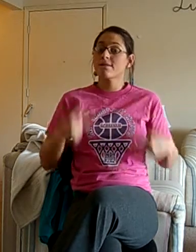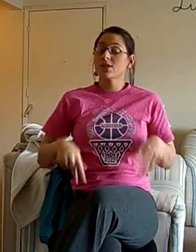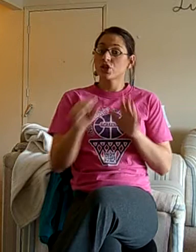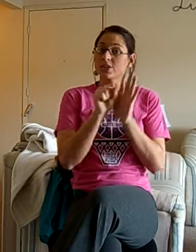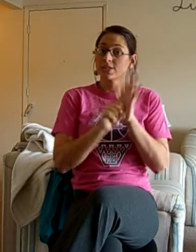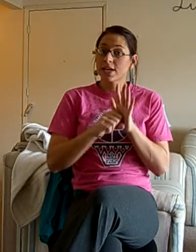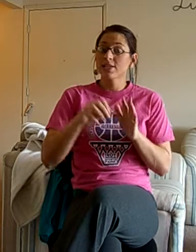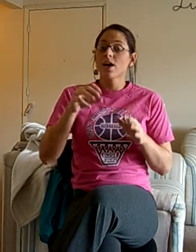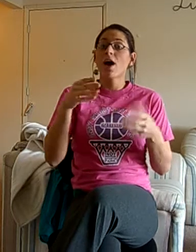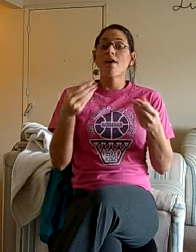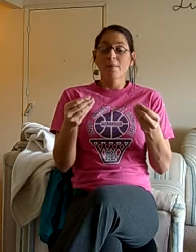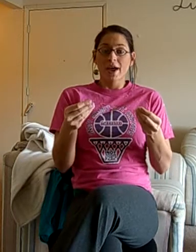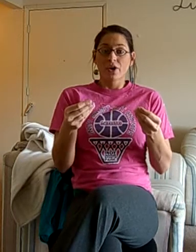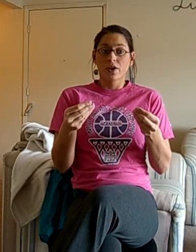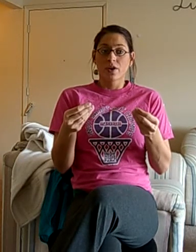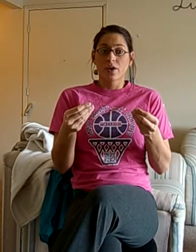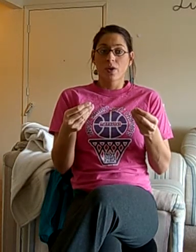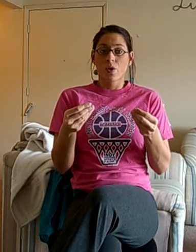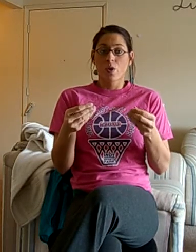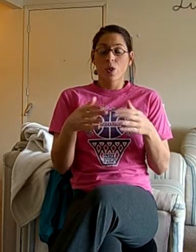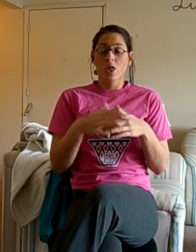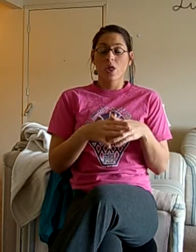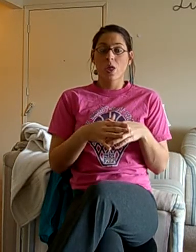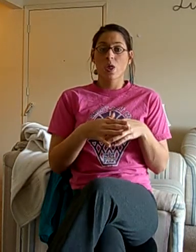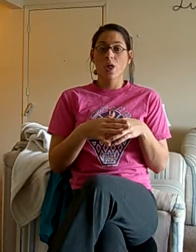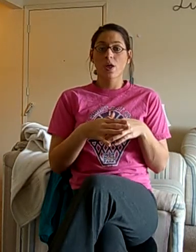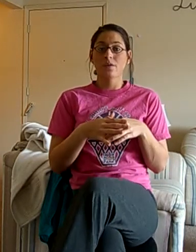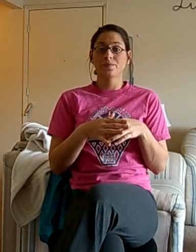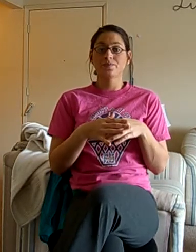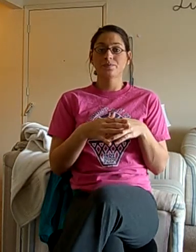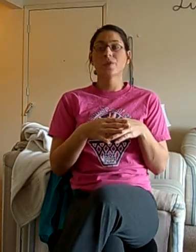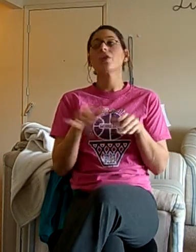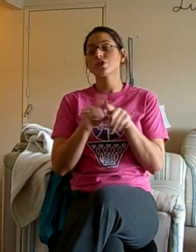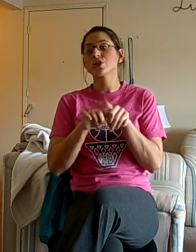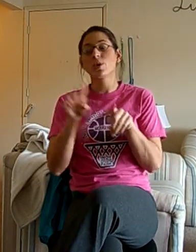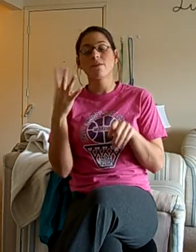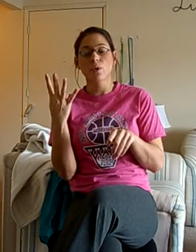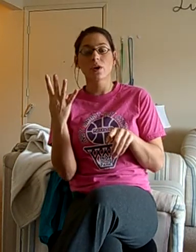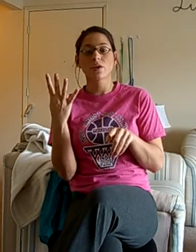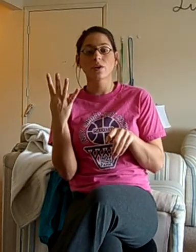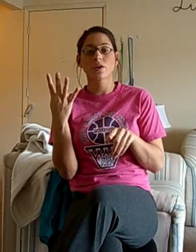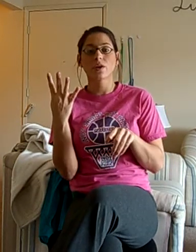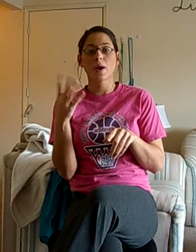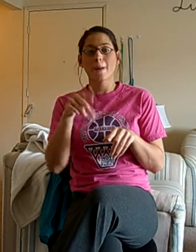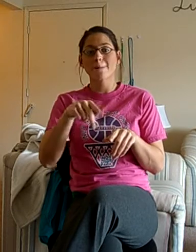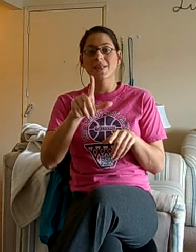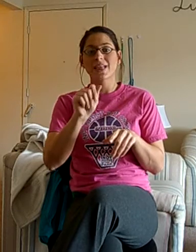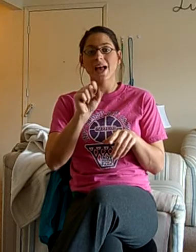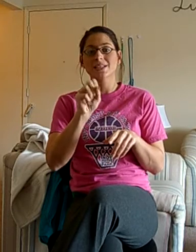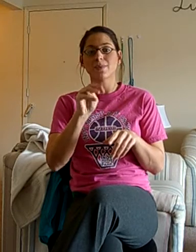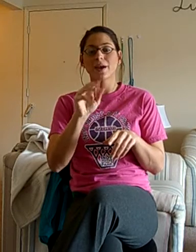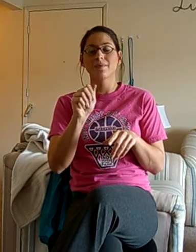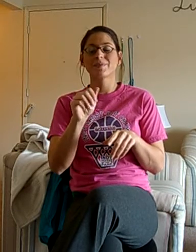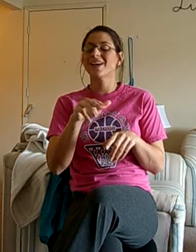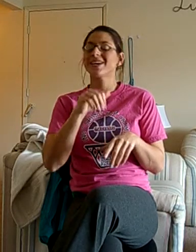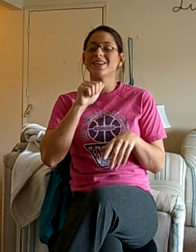that exist generally on Earth. There is a fourth called plasma, but it's less familiar.